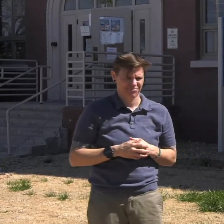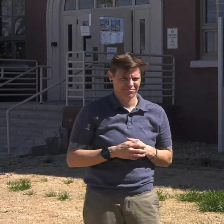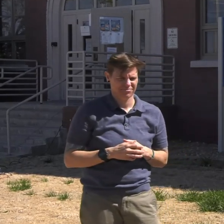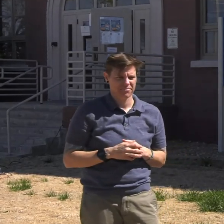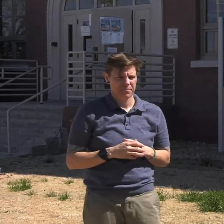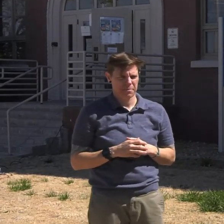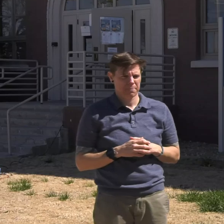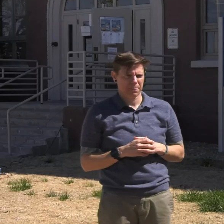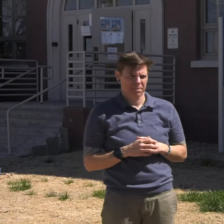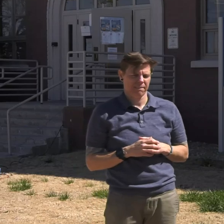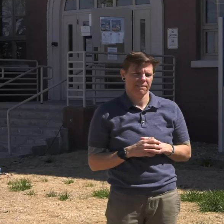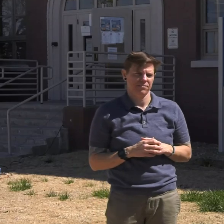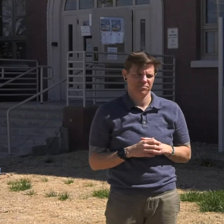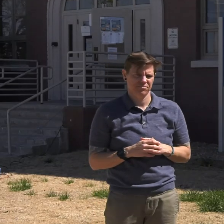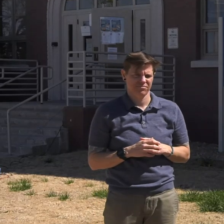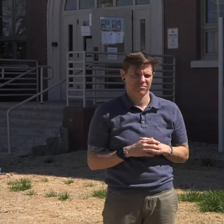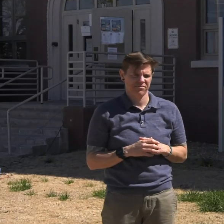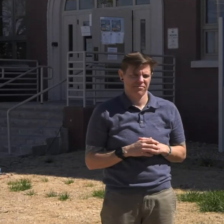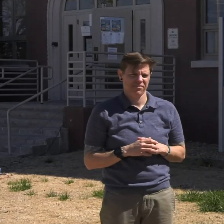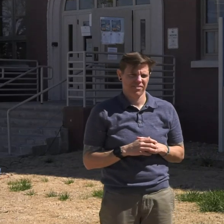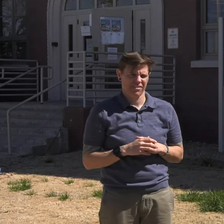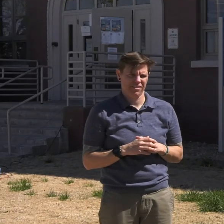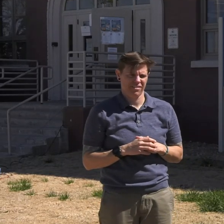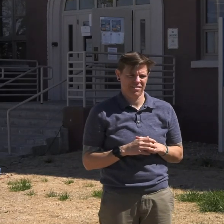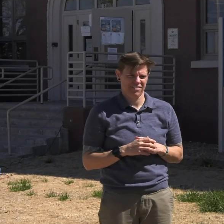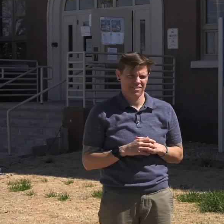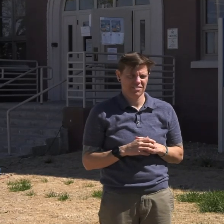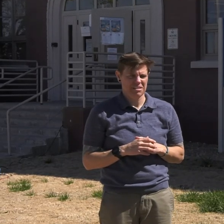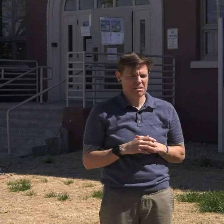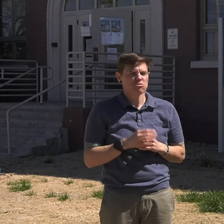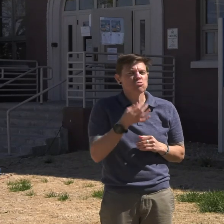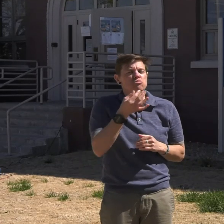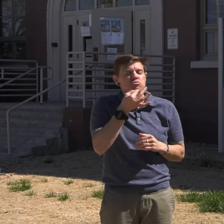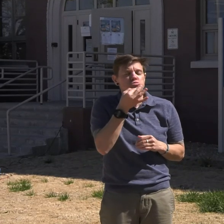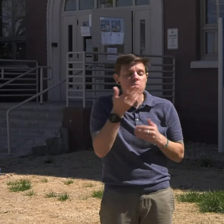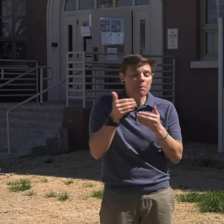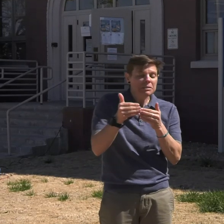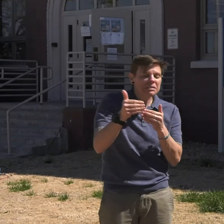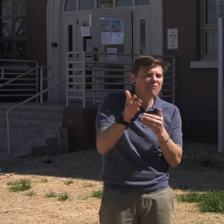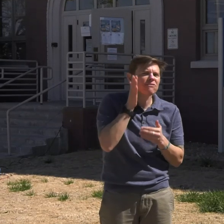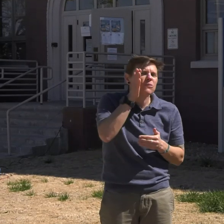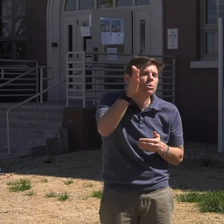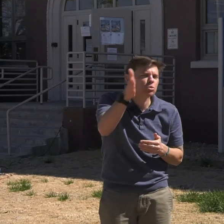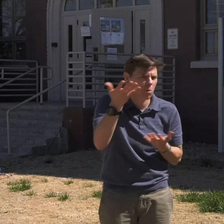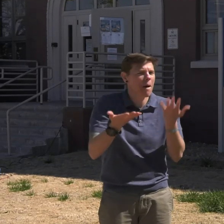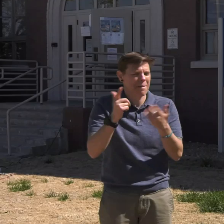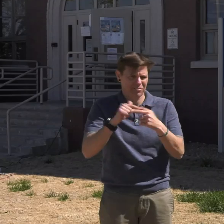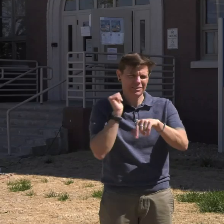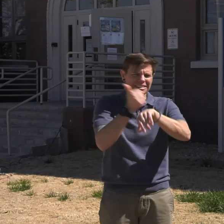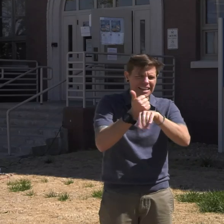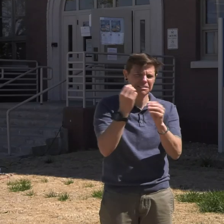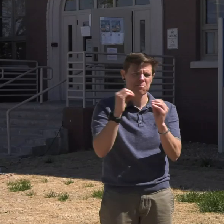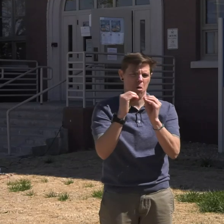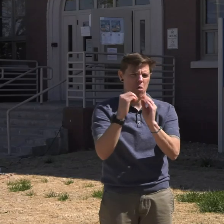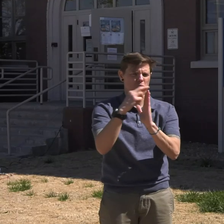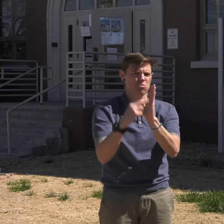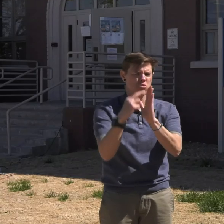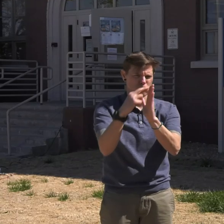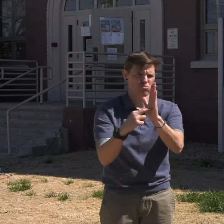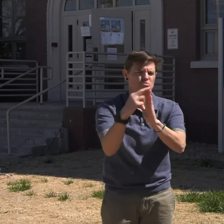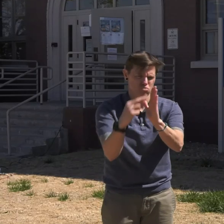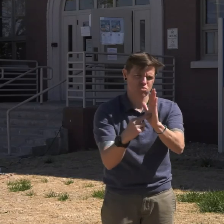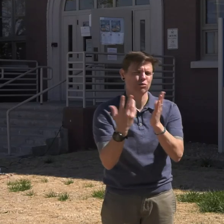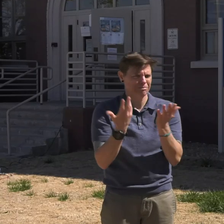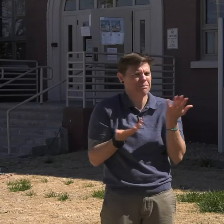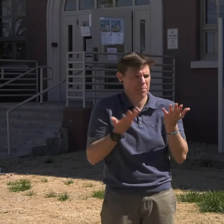future, we may have to take precautions that actually are stronger than the state. We are not at this time, but I